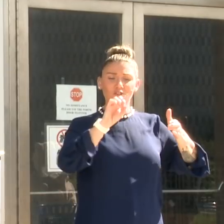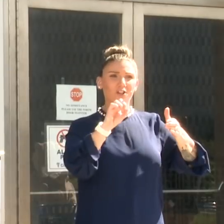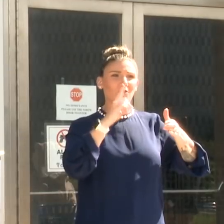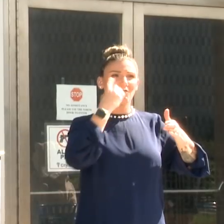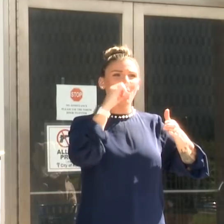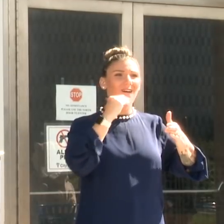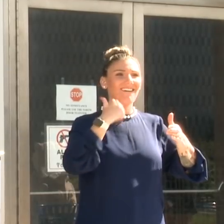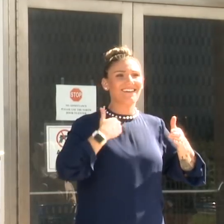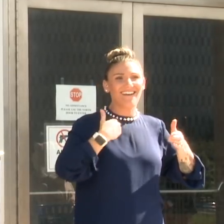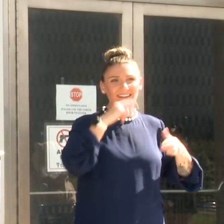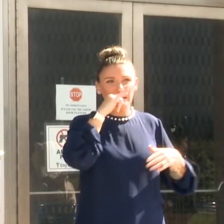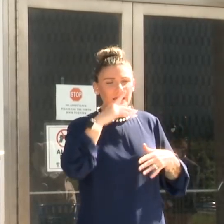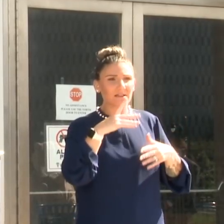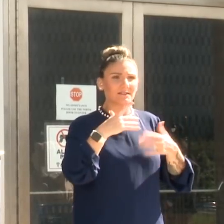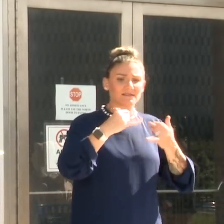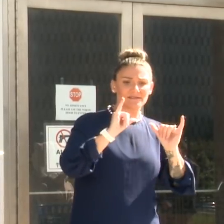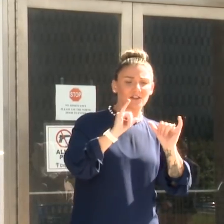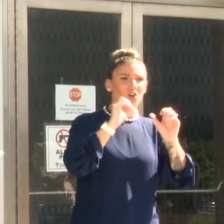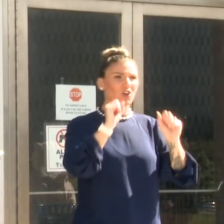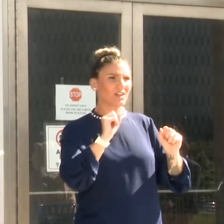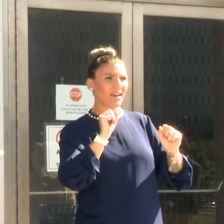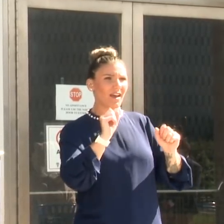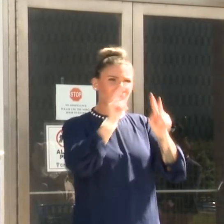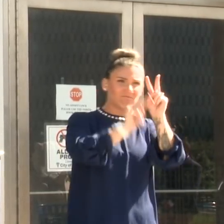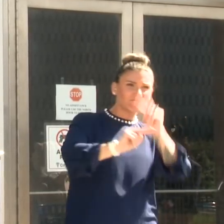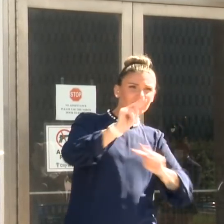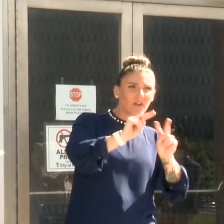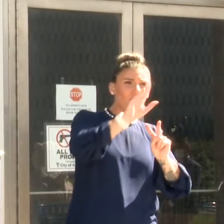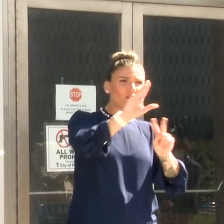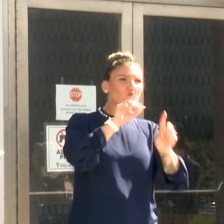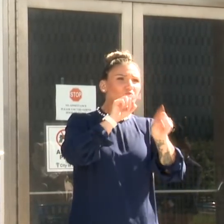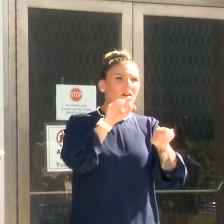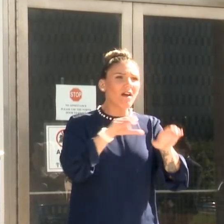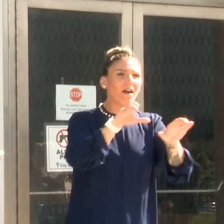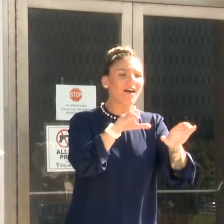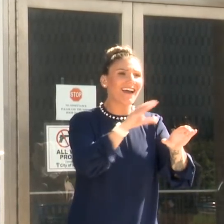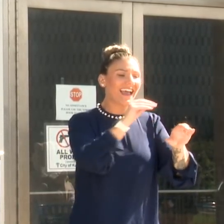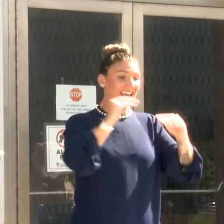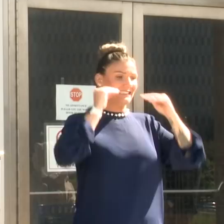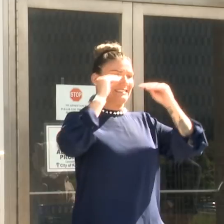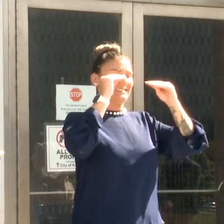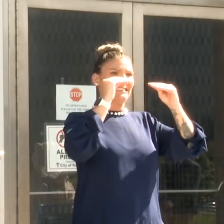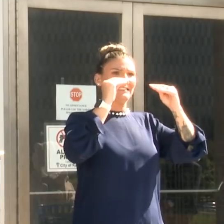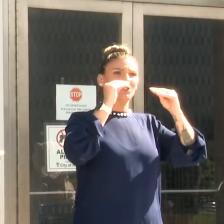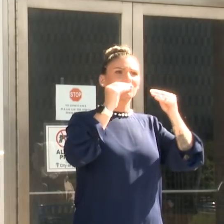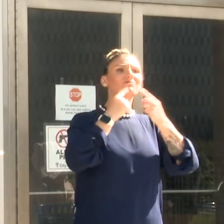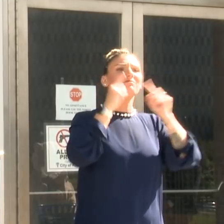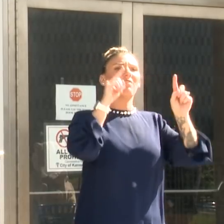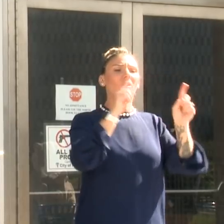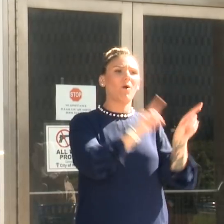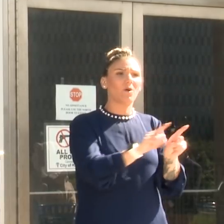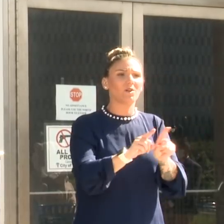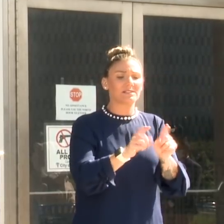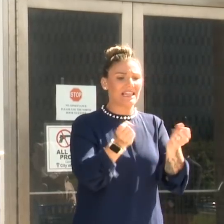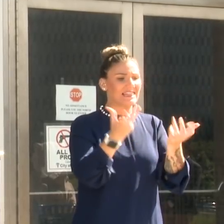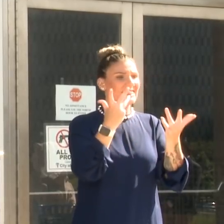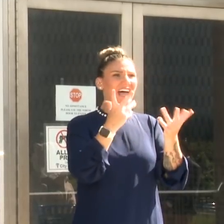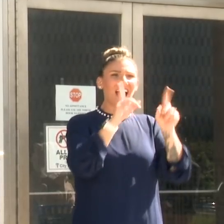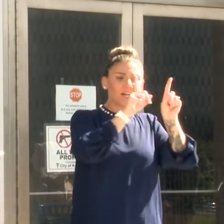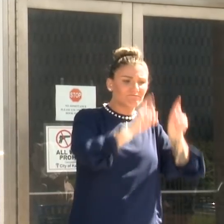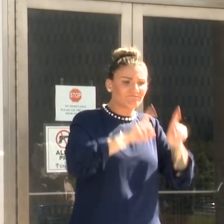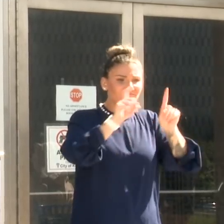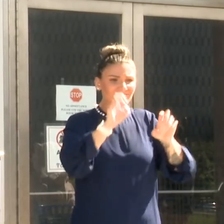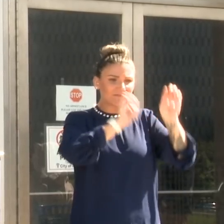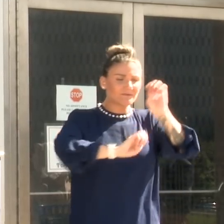kids so that we can still read their reactions and teach effectively. Lots of experiments are going to